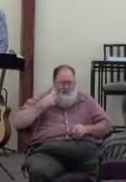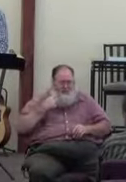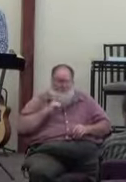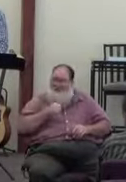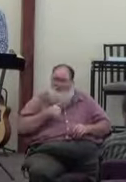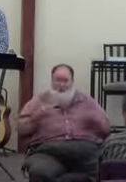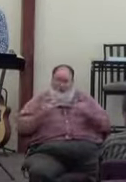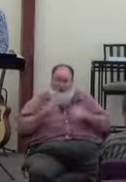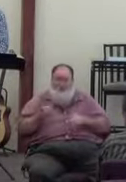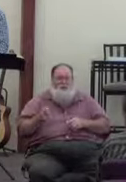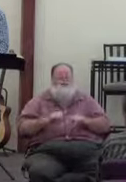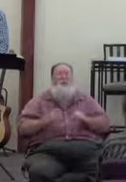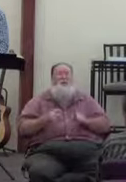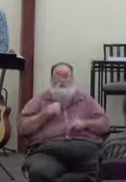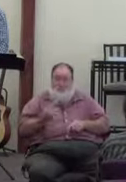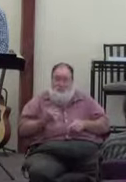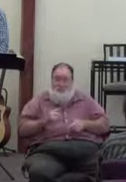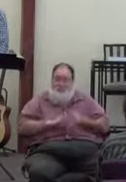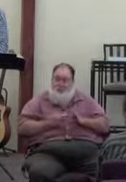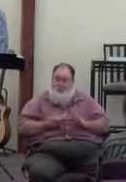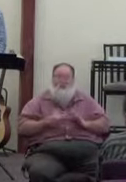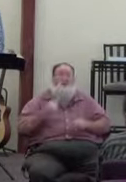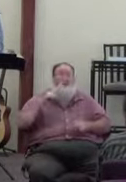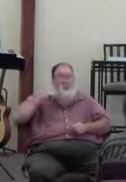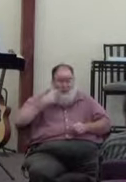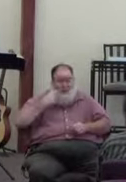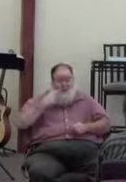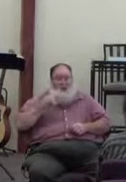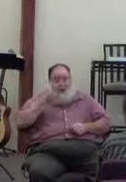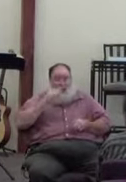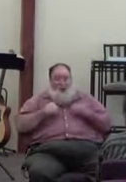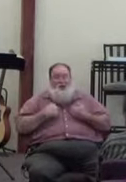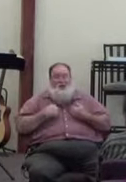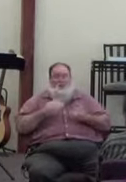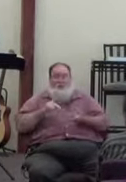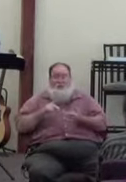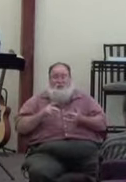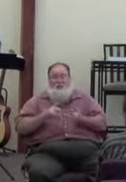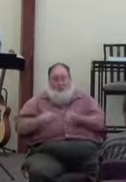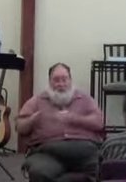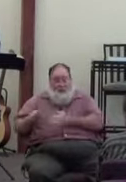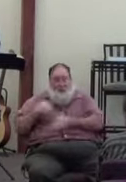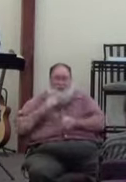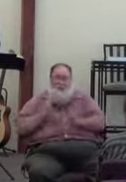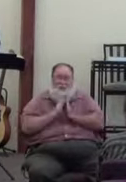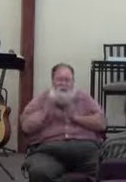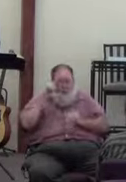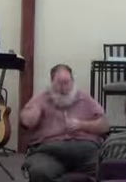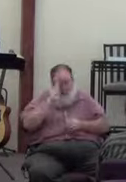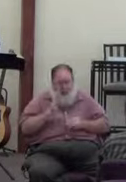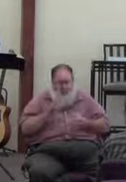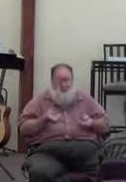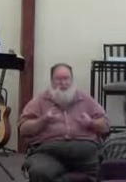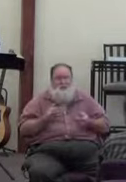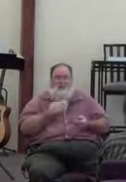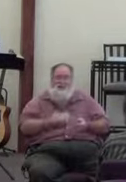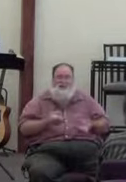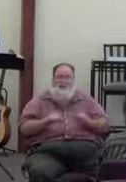you, get serious. God has a perfect plan, and we need to pray for God's will to be done.